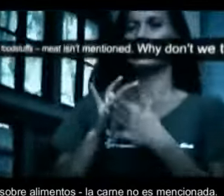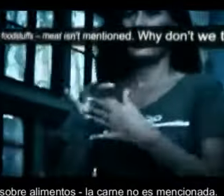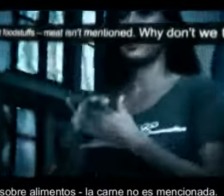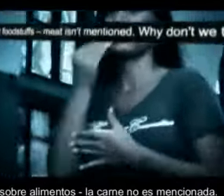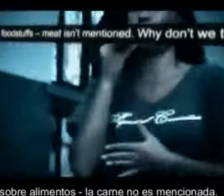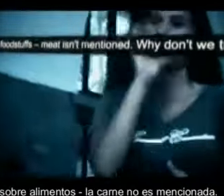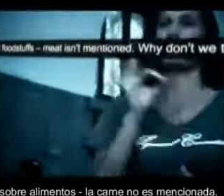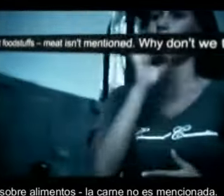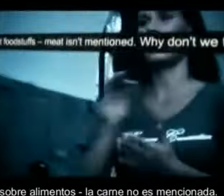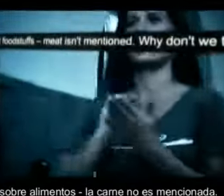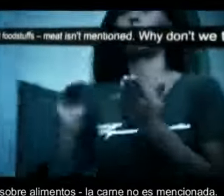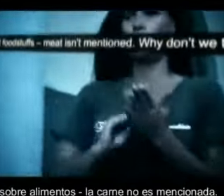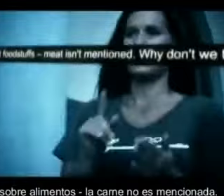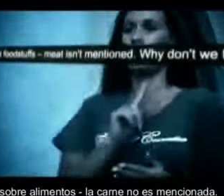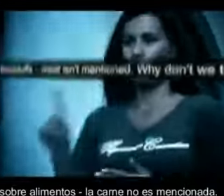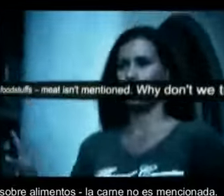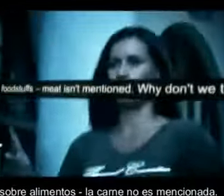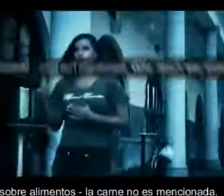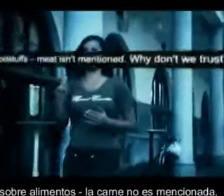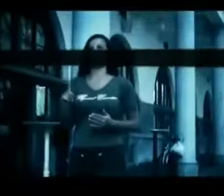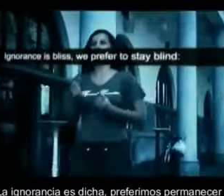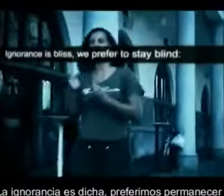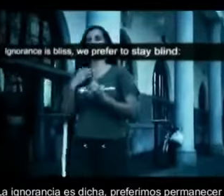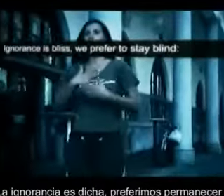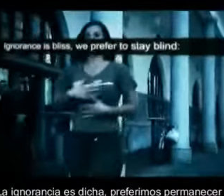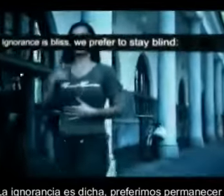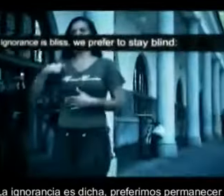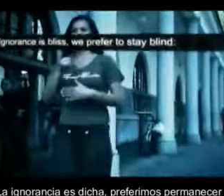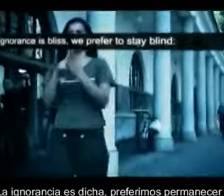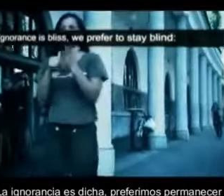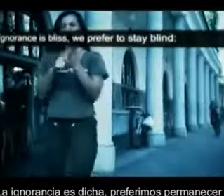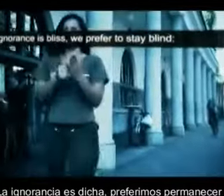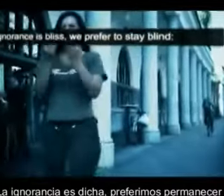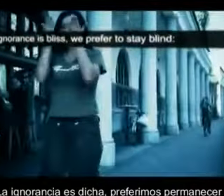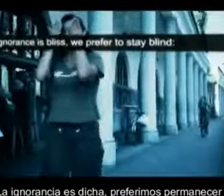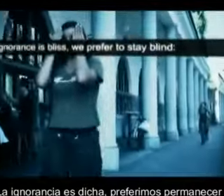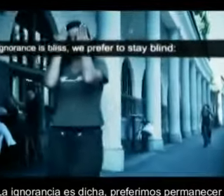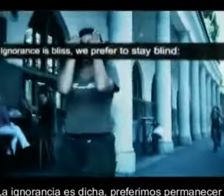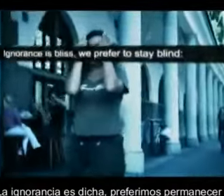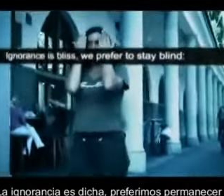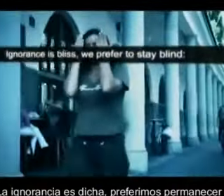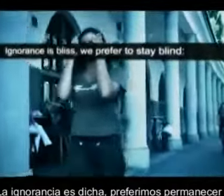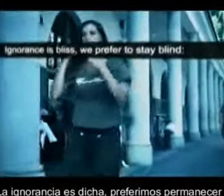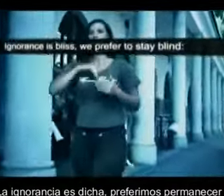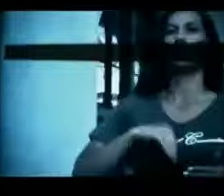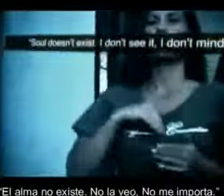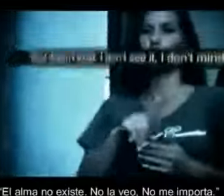isn't mentioned. Why don't we trust? Ignorance is bliss, we prefer to stay blind. Soul